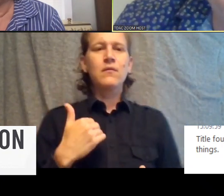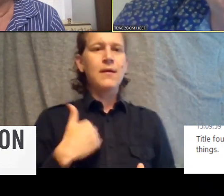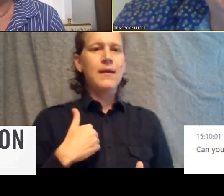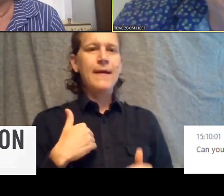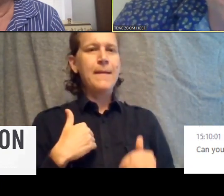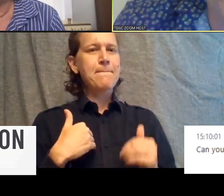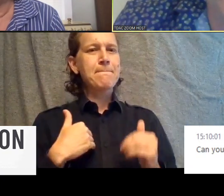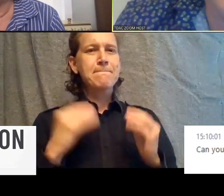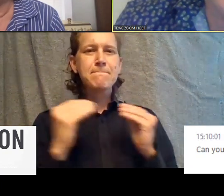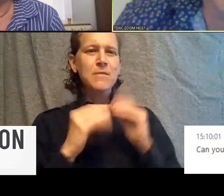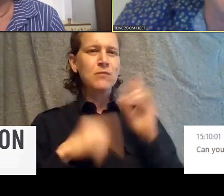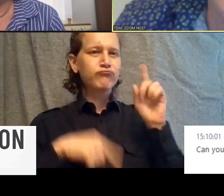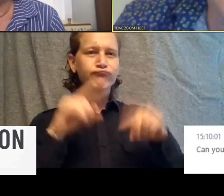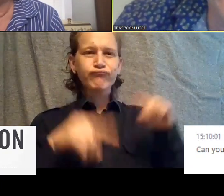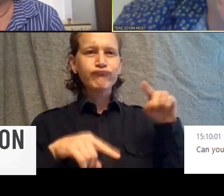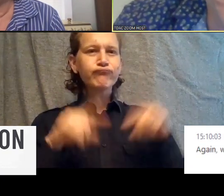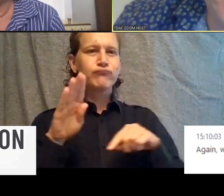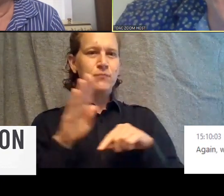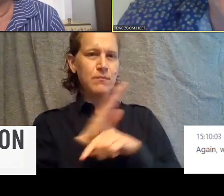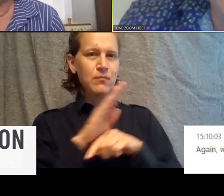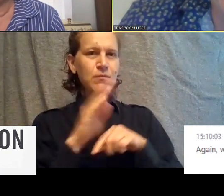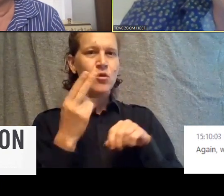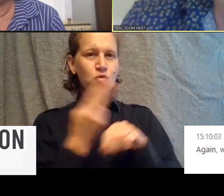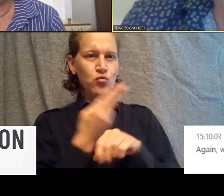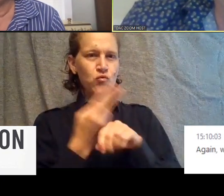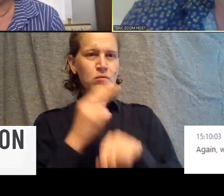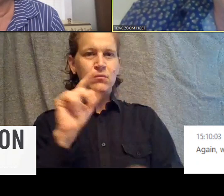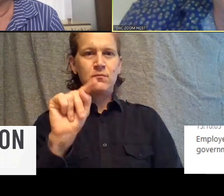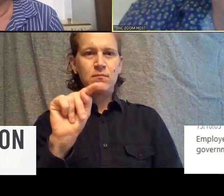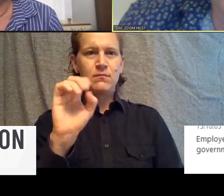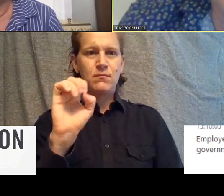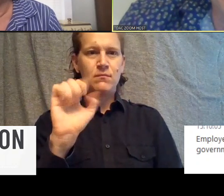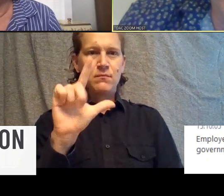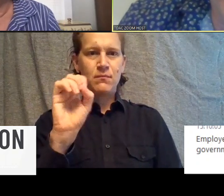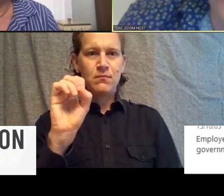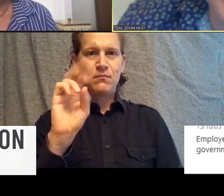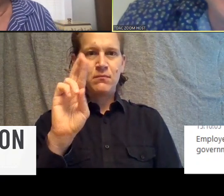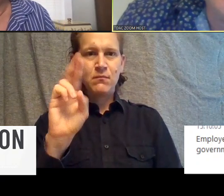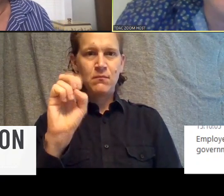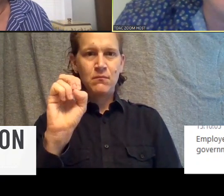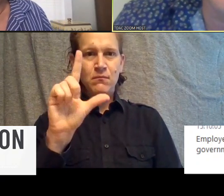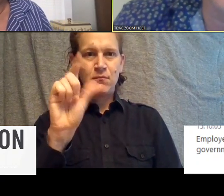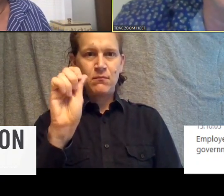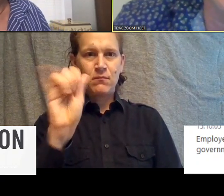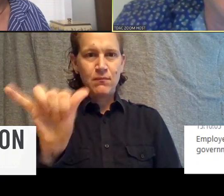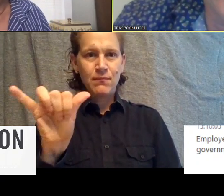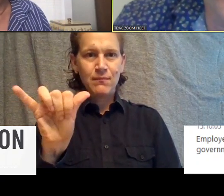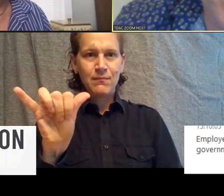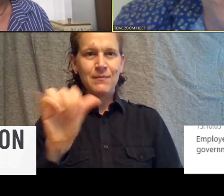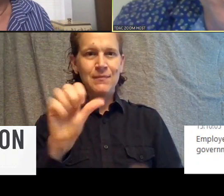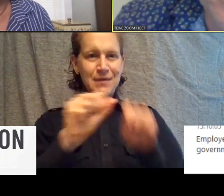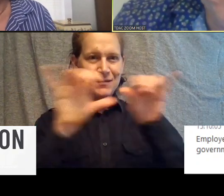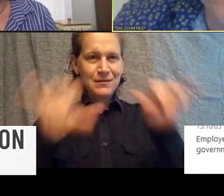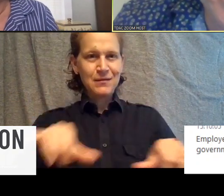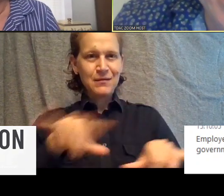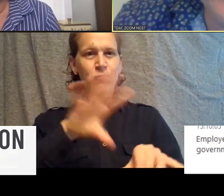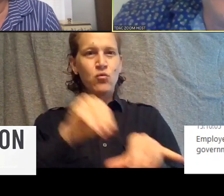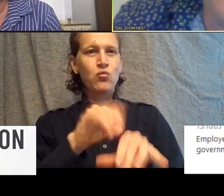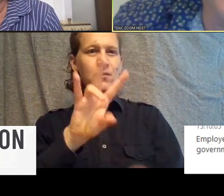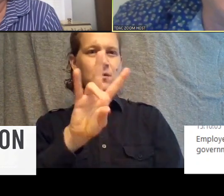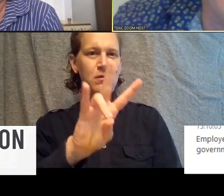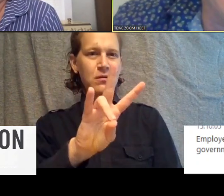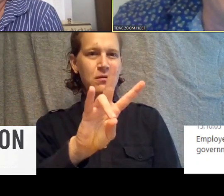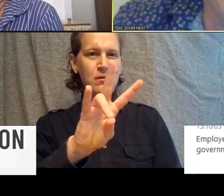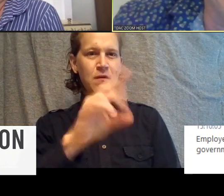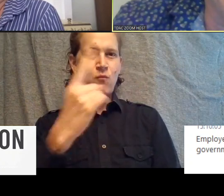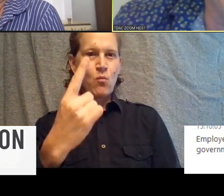implementing the use of tele-relay systems and the new 711 system as well. But I think the